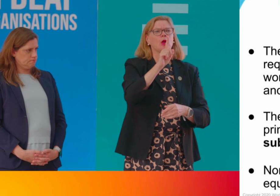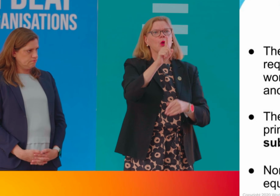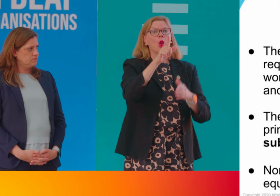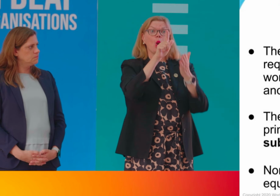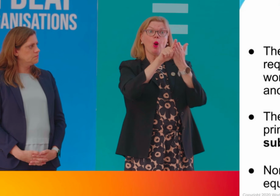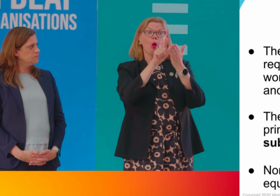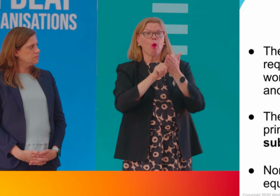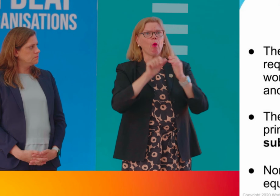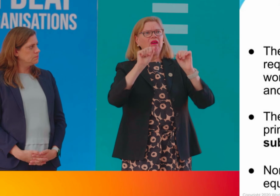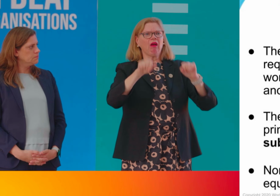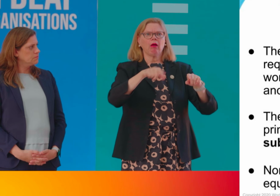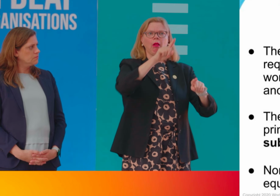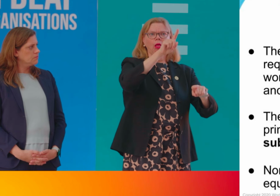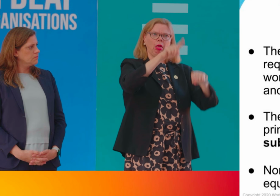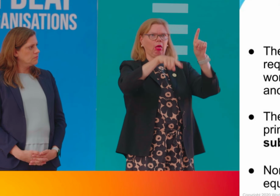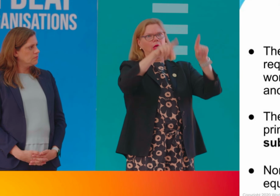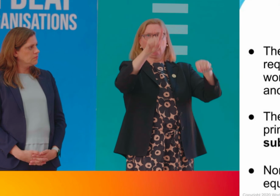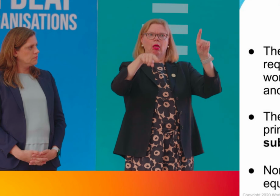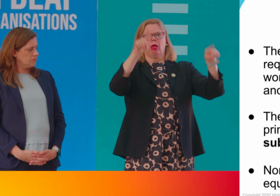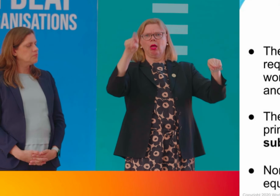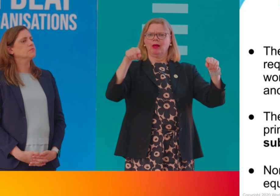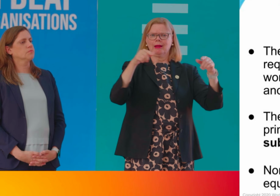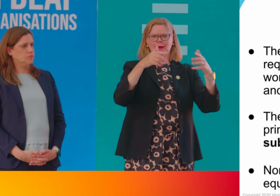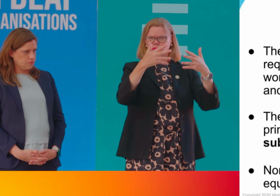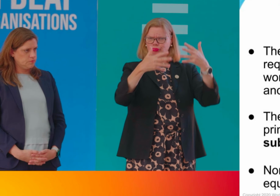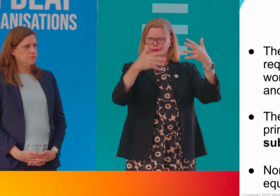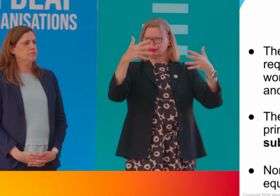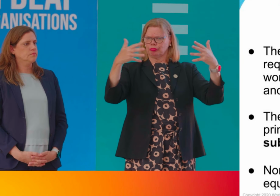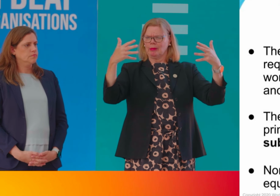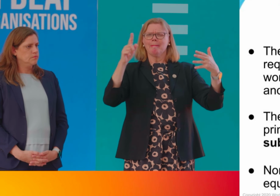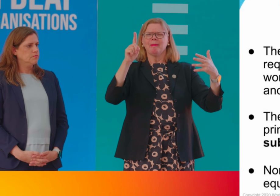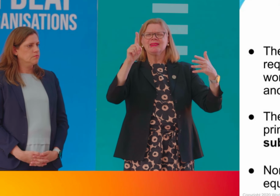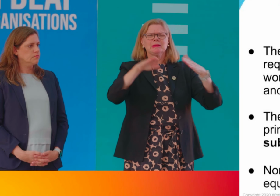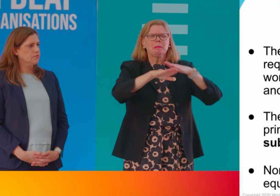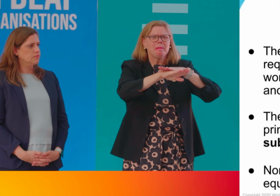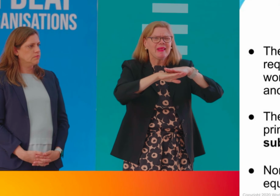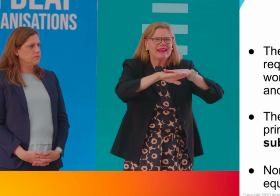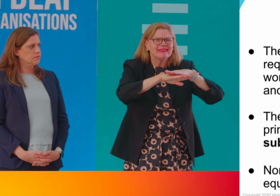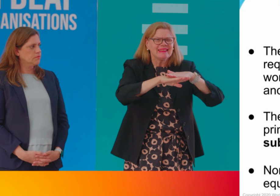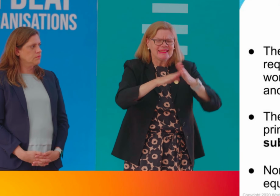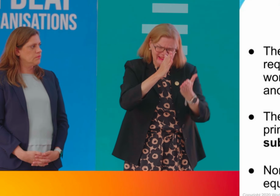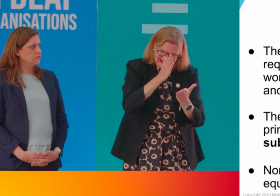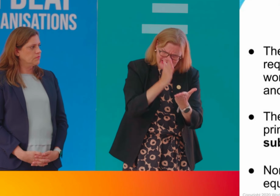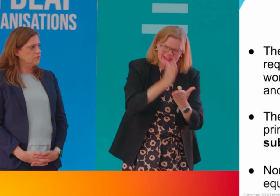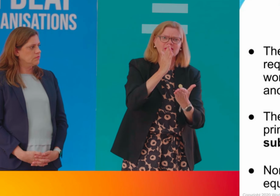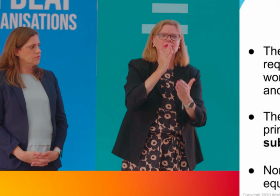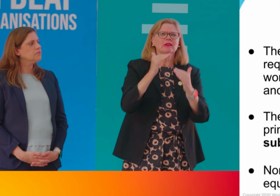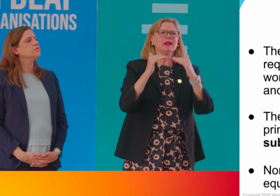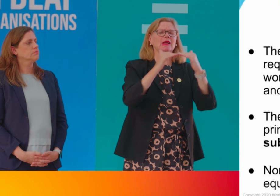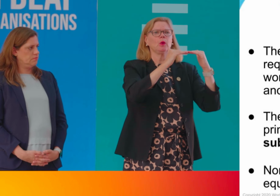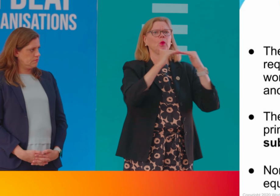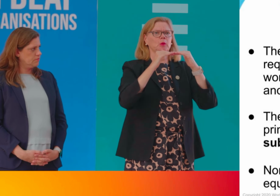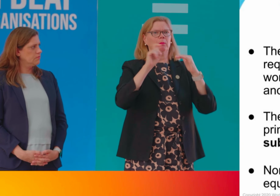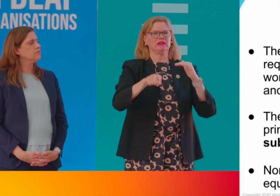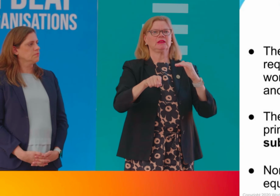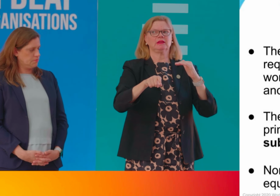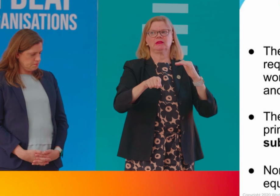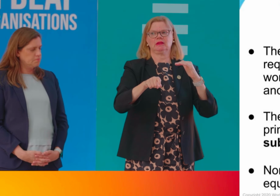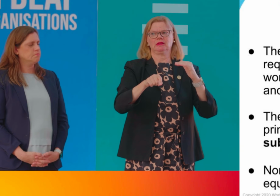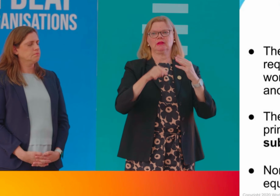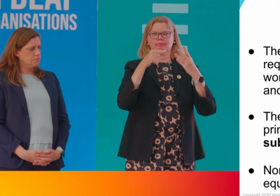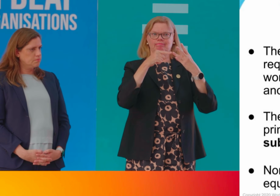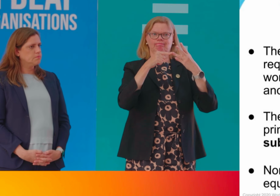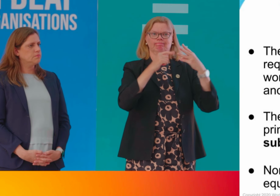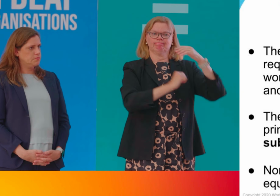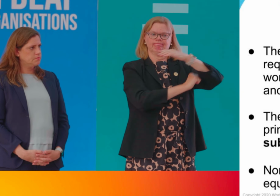substantive equality. This means it should not be selective equality, but rather